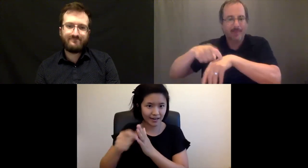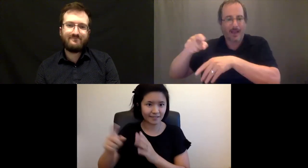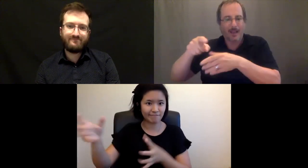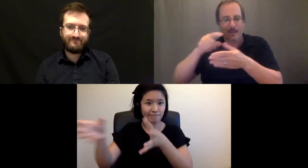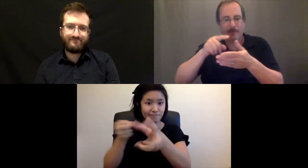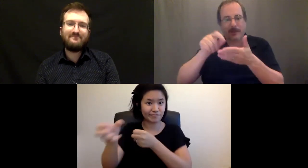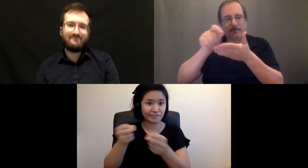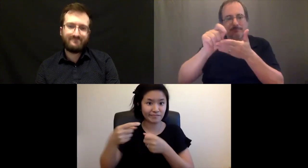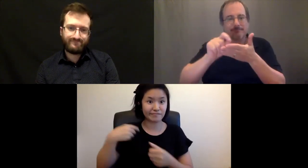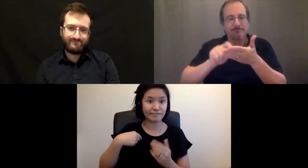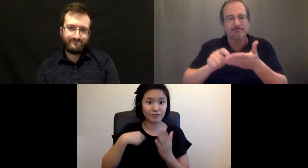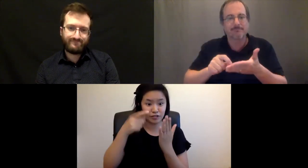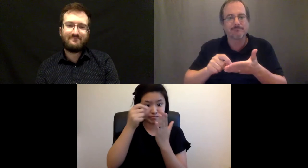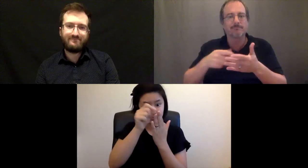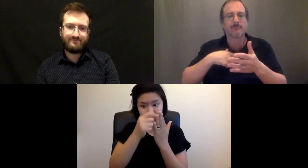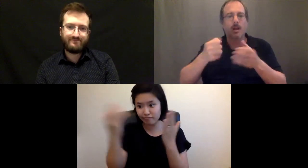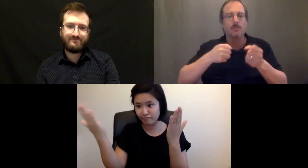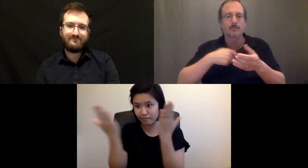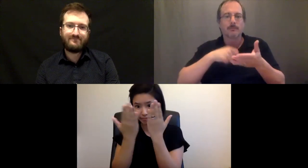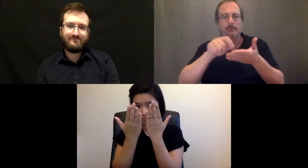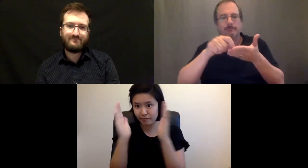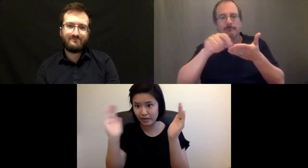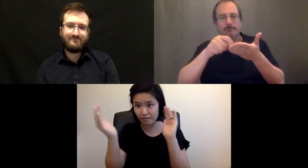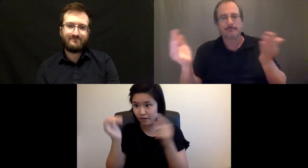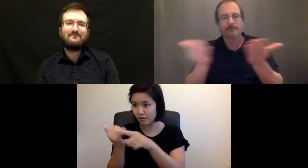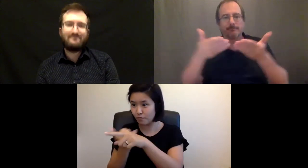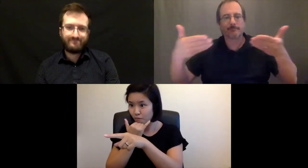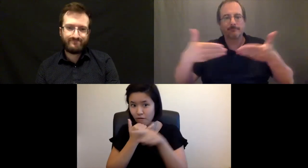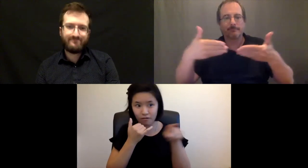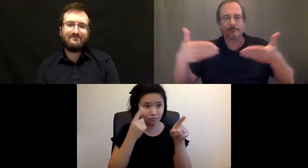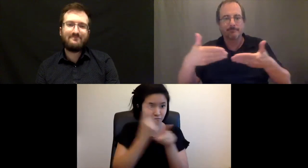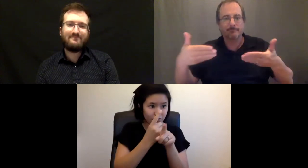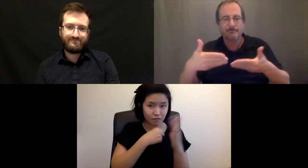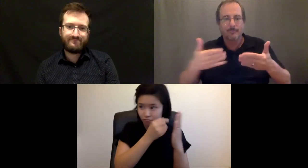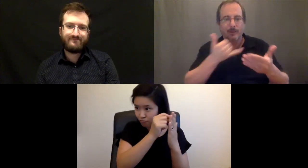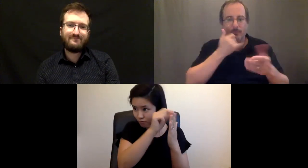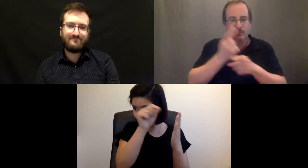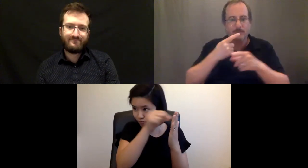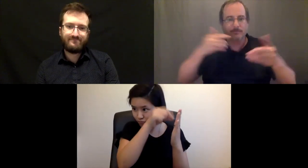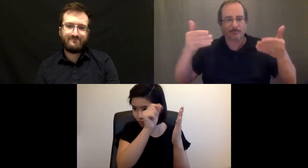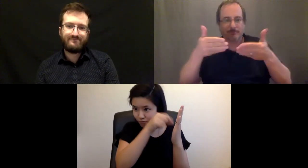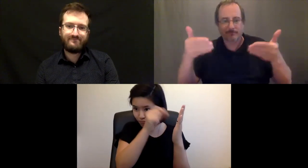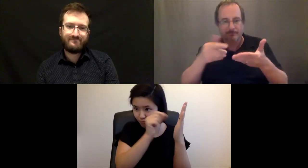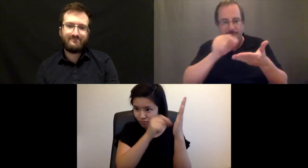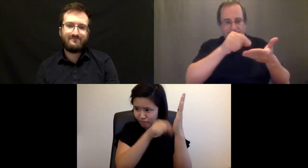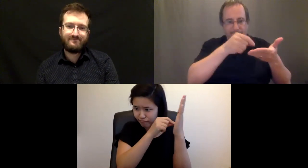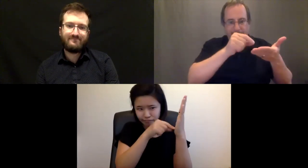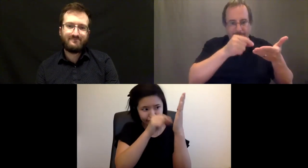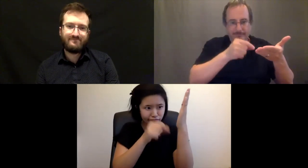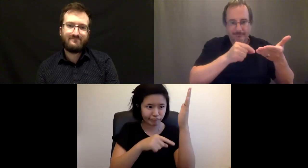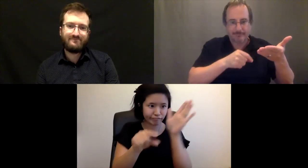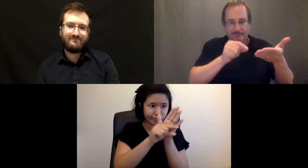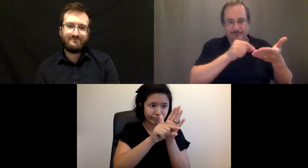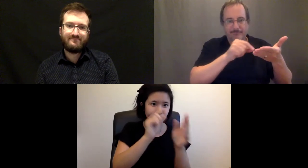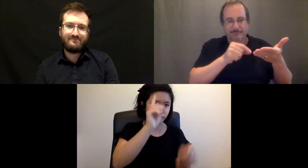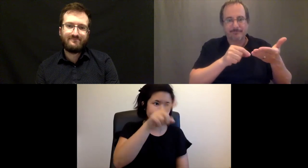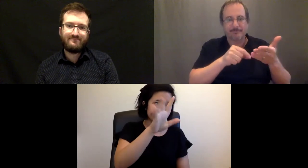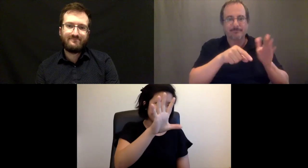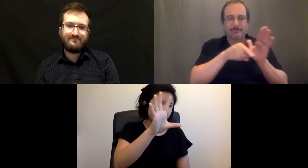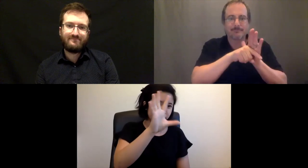I was marking for our university professors in math classes, right? So our university professors don't have